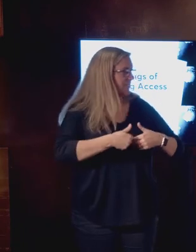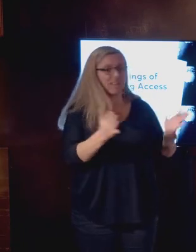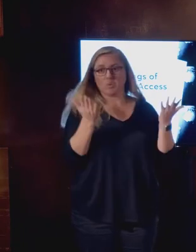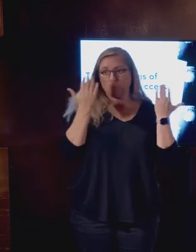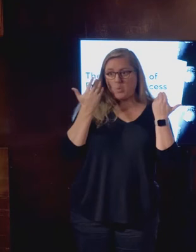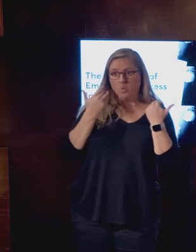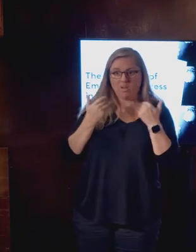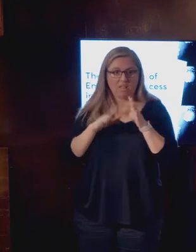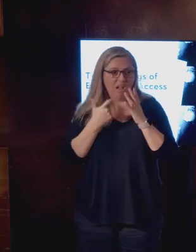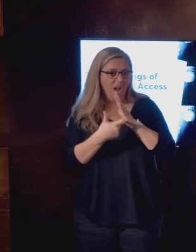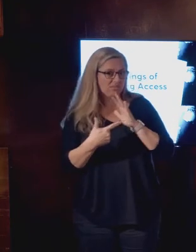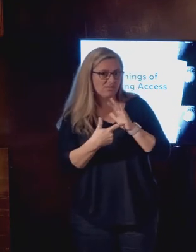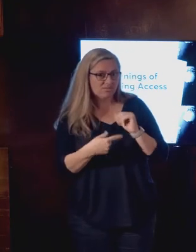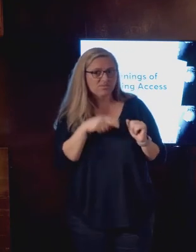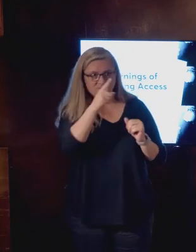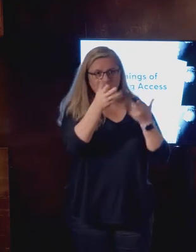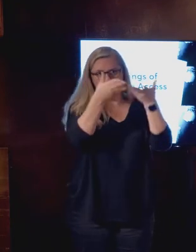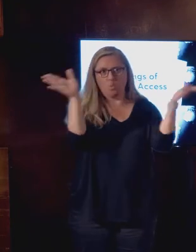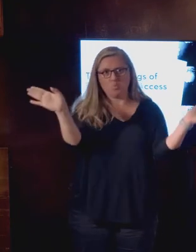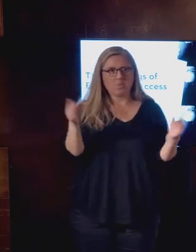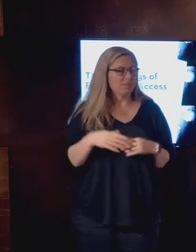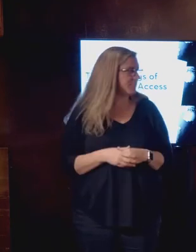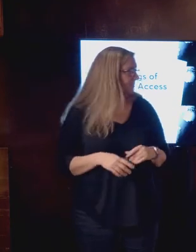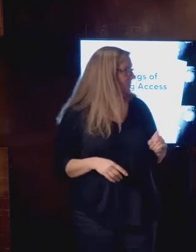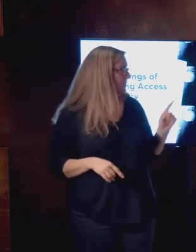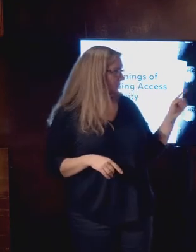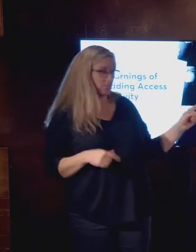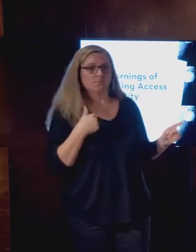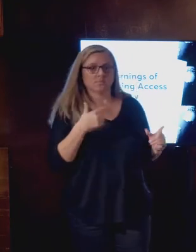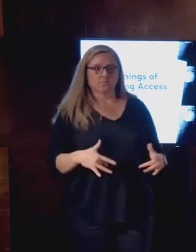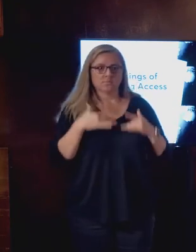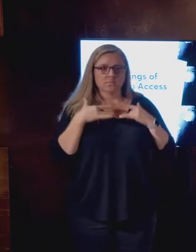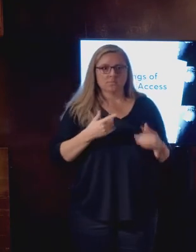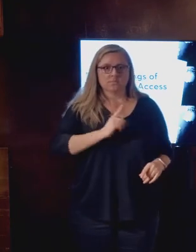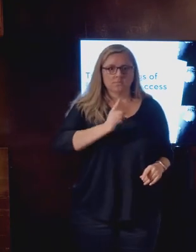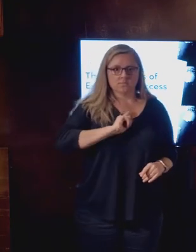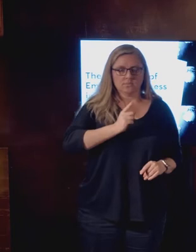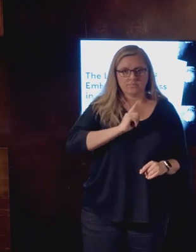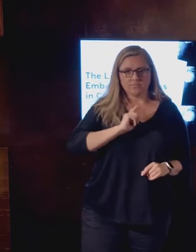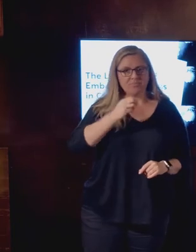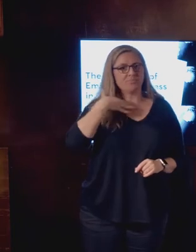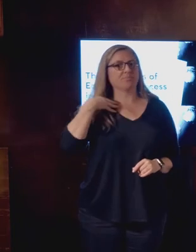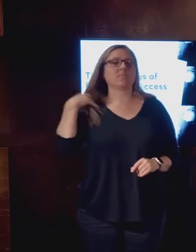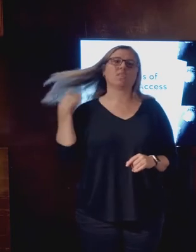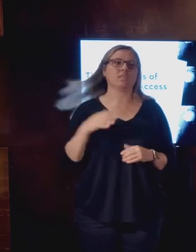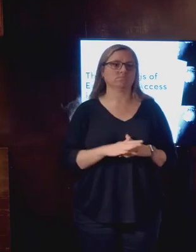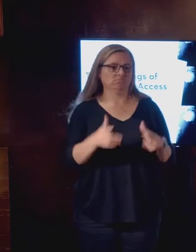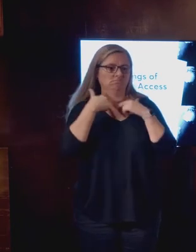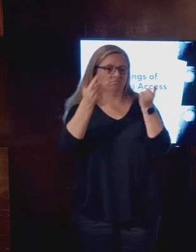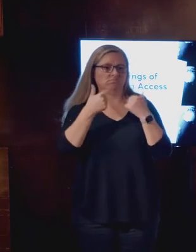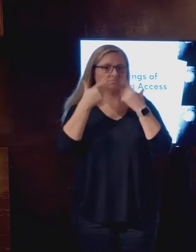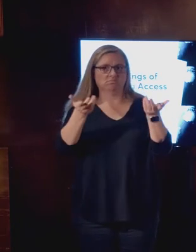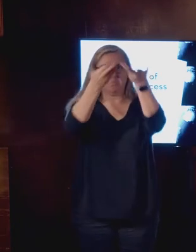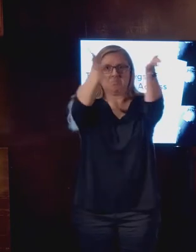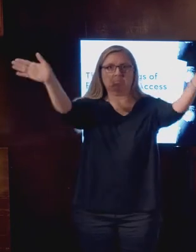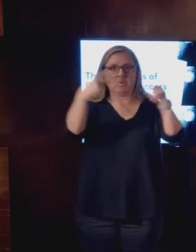really. Yeah. So he's always open to things. Mm. We felt very much like we didn't want to care that much about what the